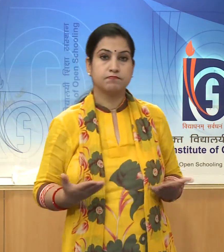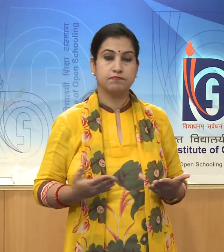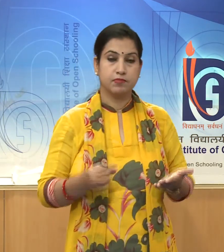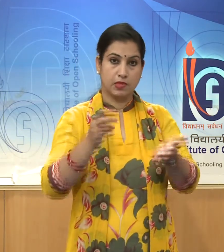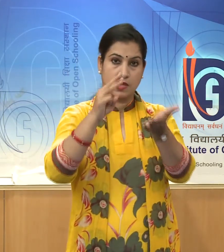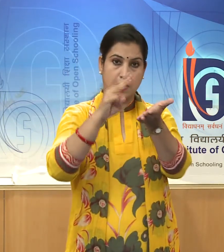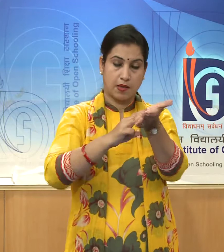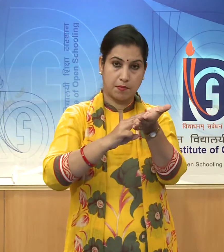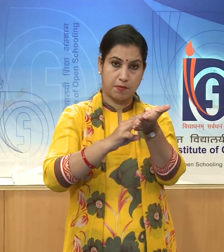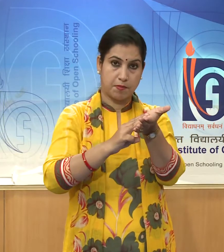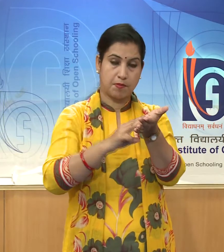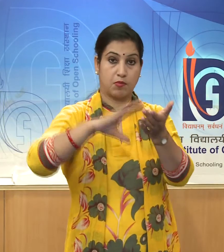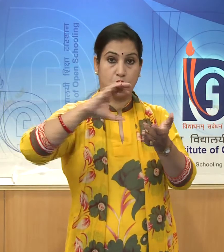Moulin de Galate,